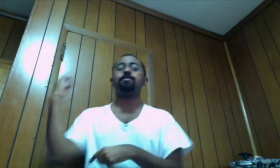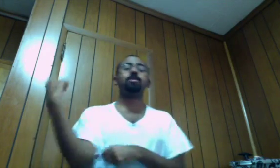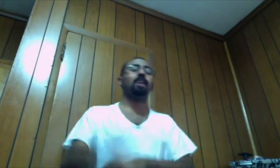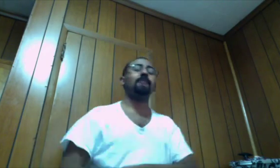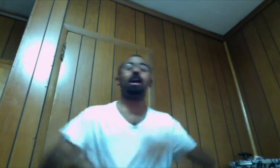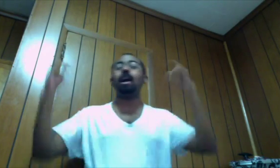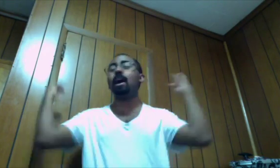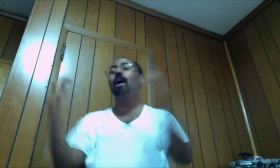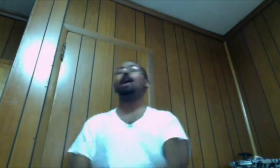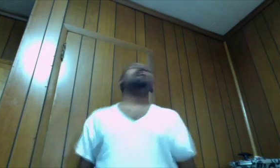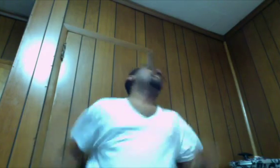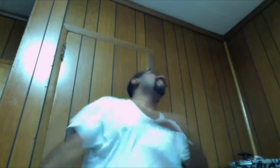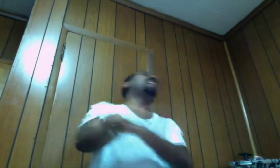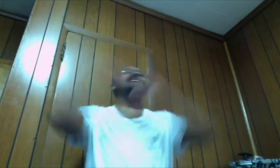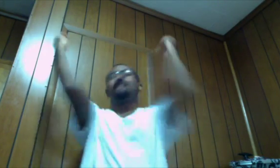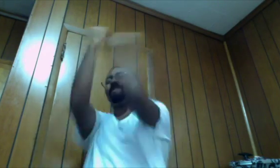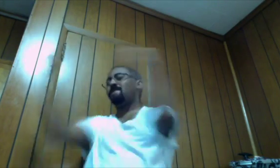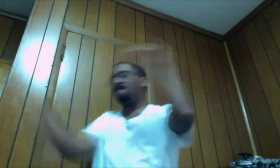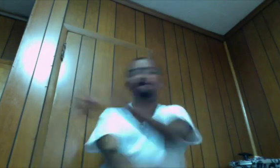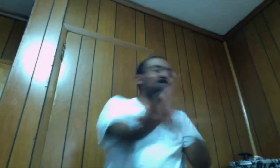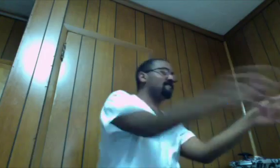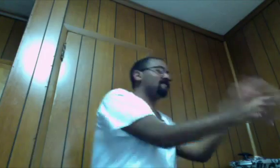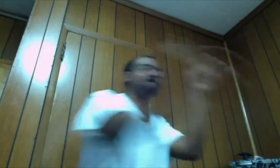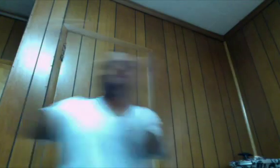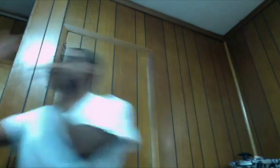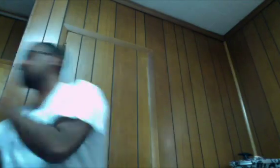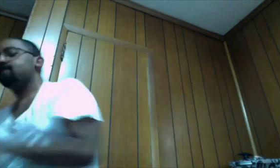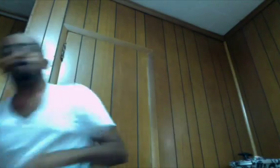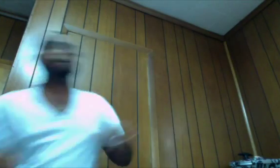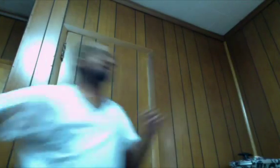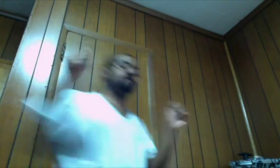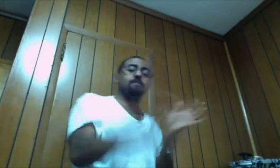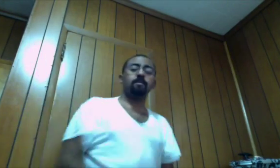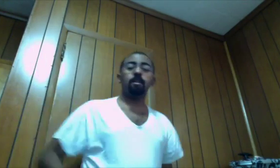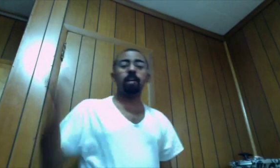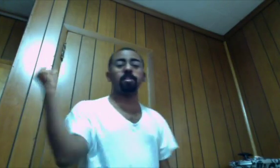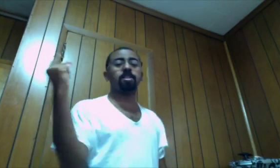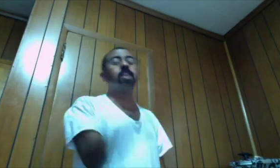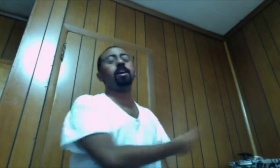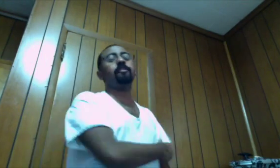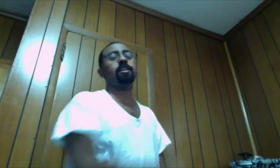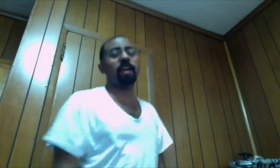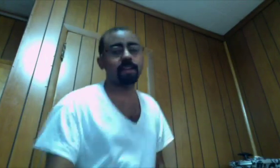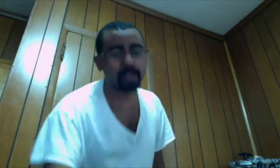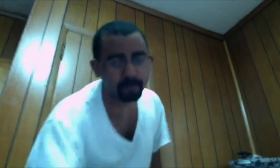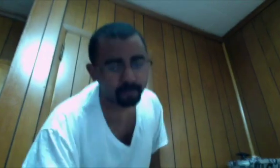like, rate, and subscribe. I'll see y'all for next.